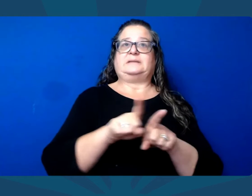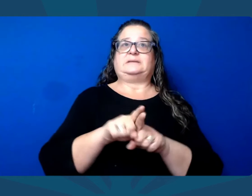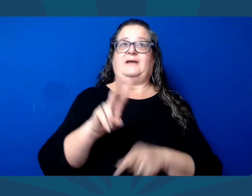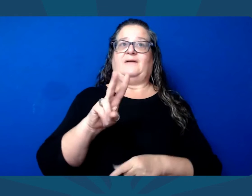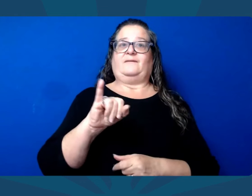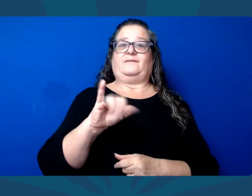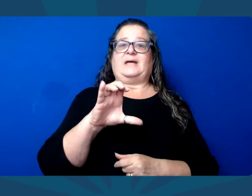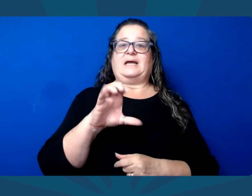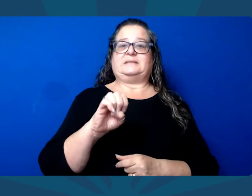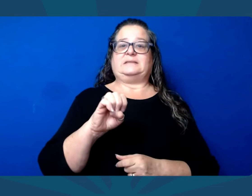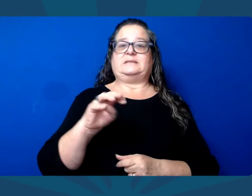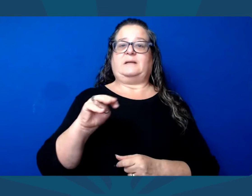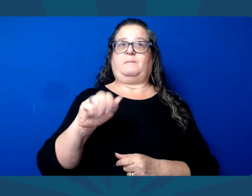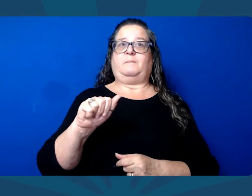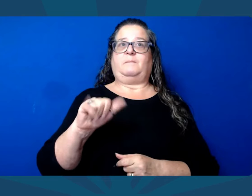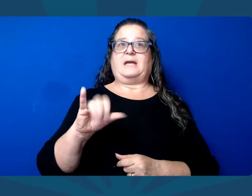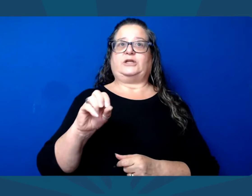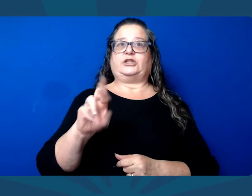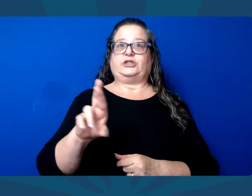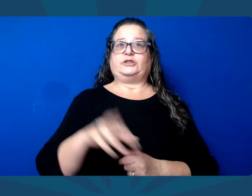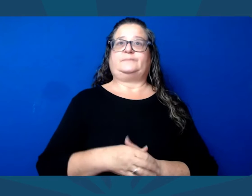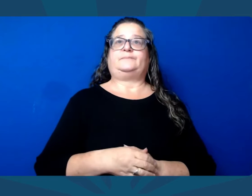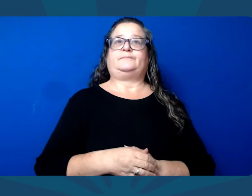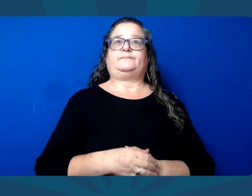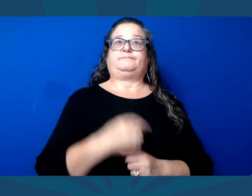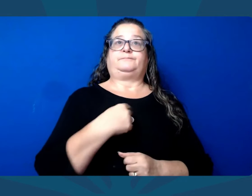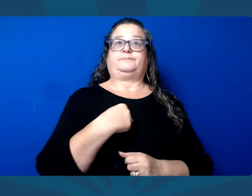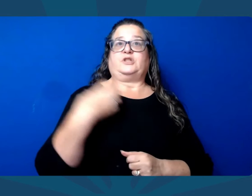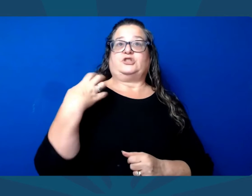including 2 years as vice mayor.